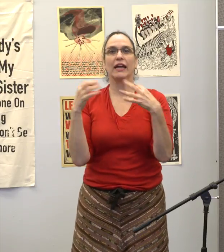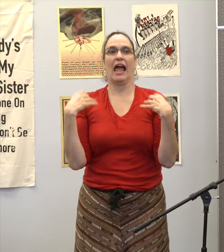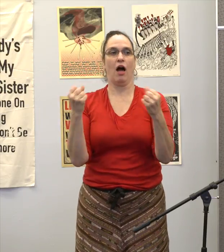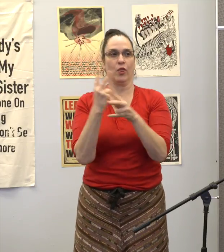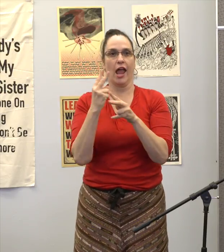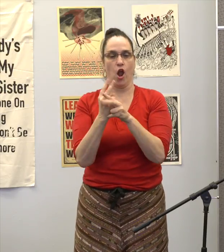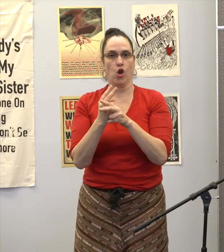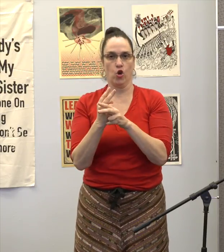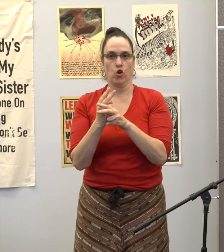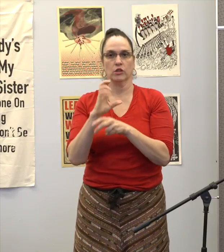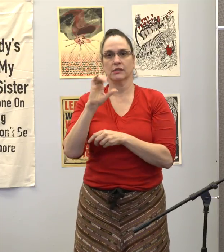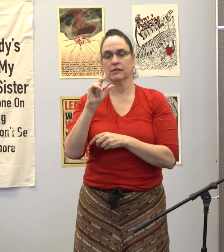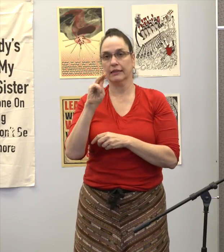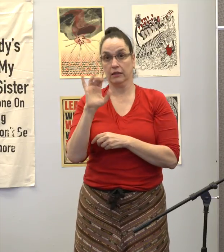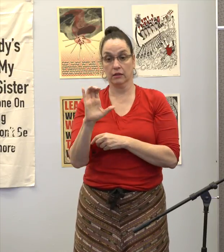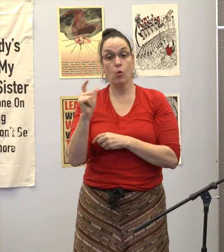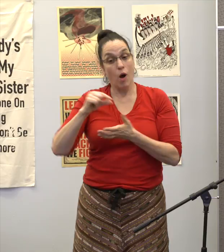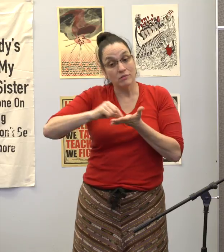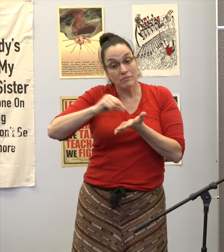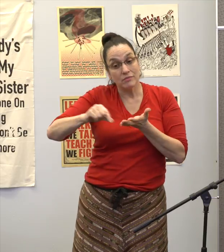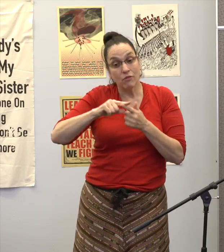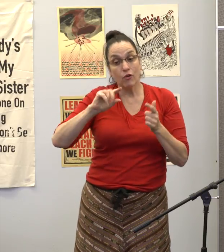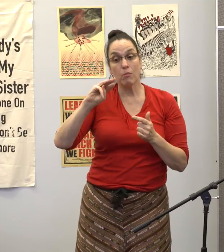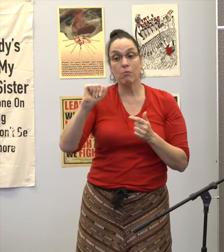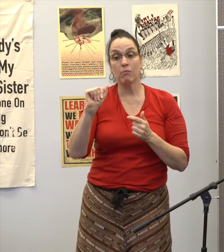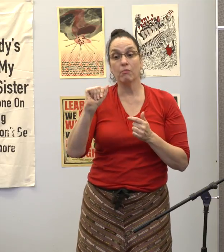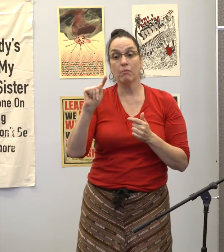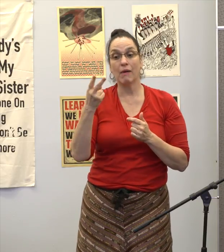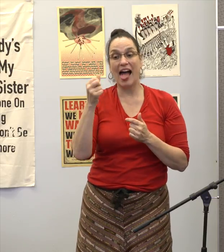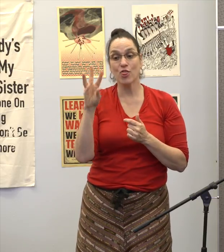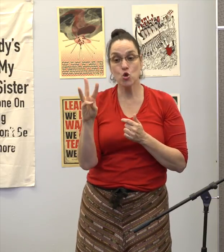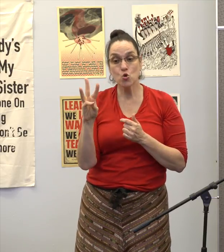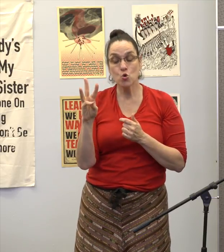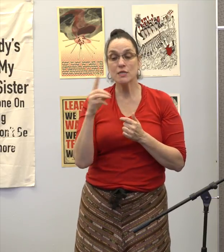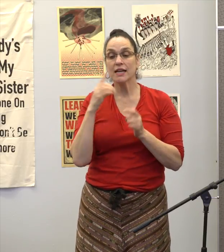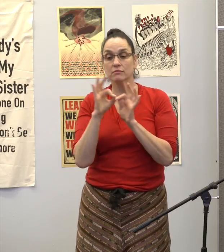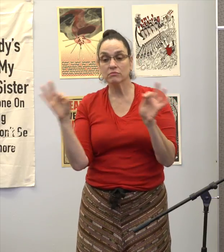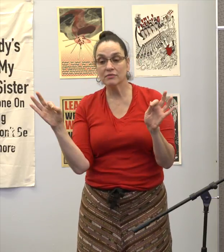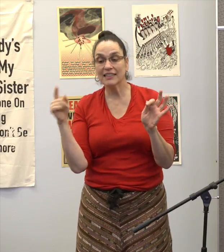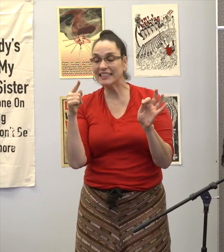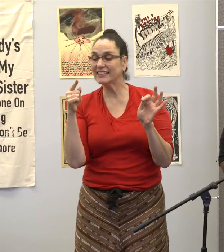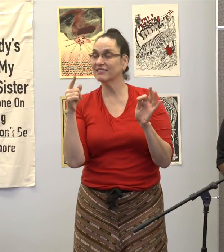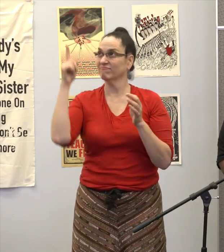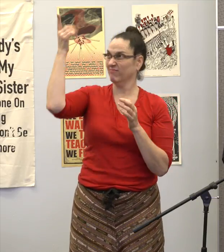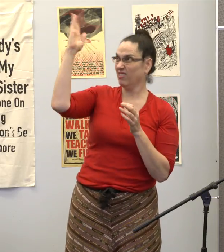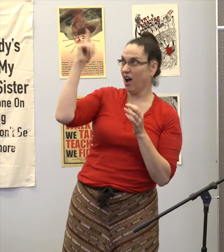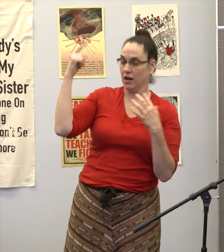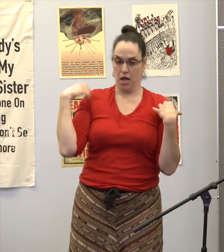In fact, one scripture in Matthew says, and he healed them all.